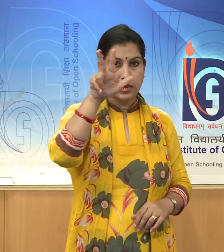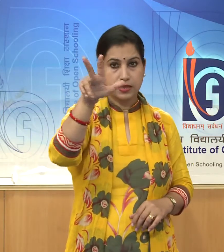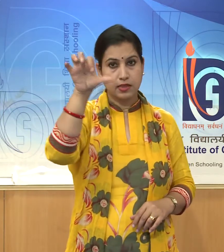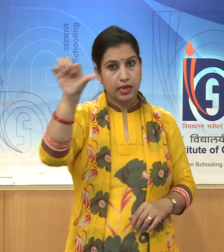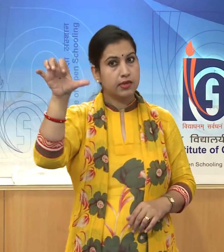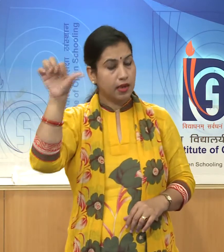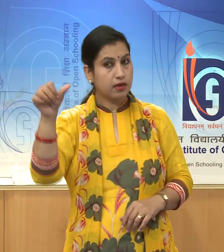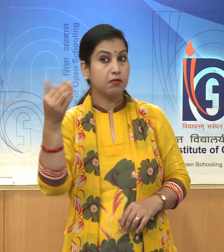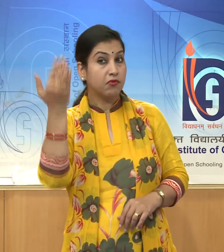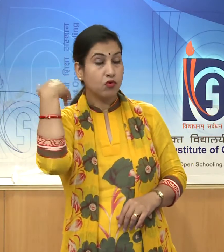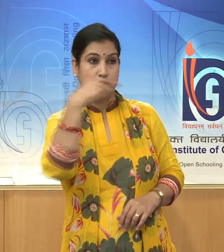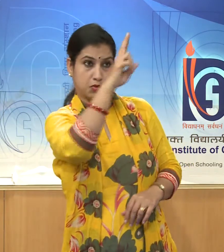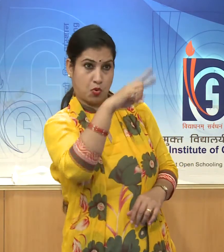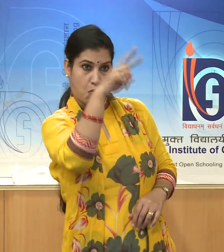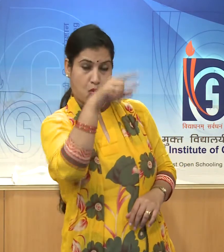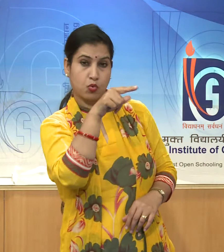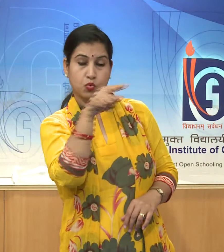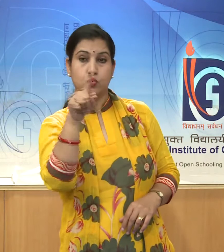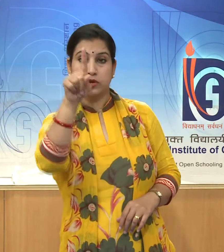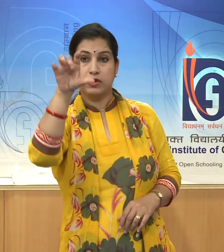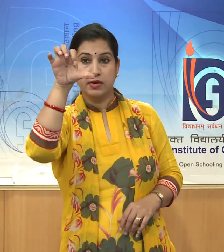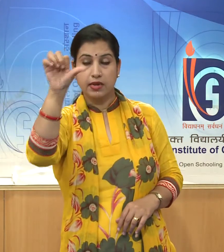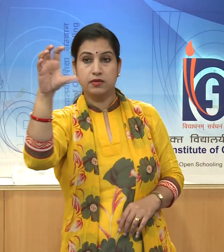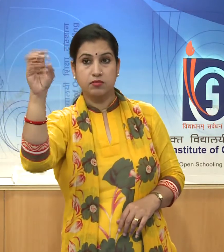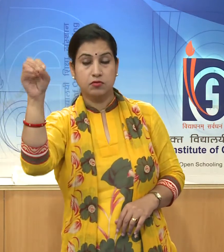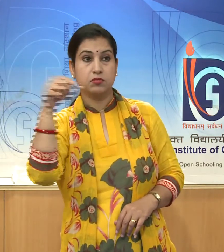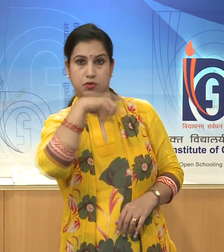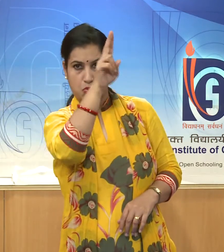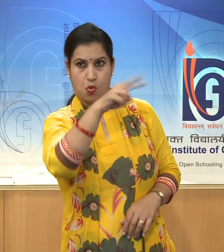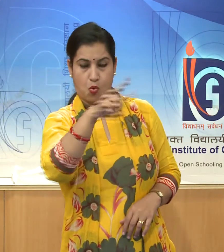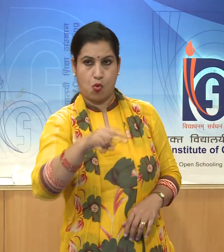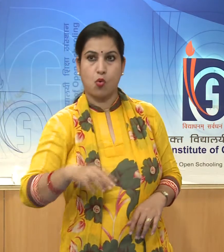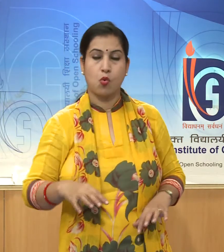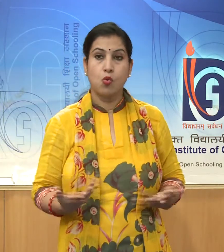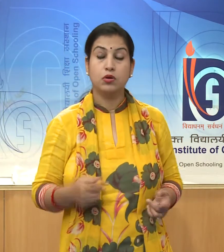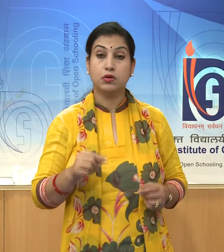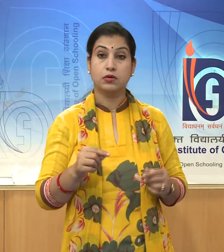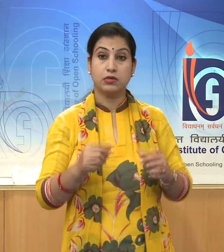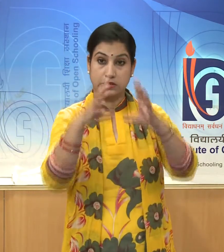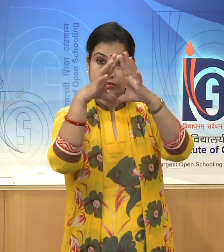1899 to 1900, the Japanese